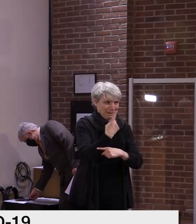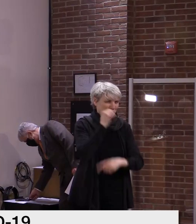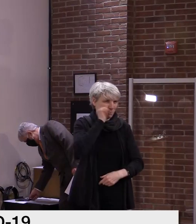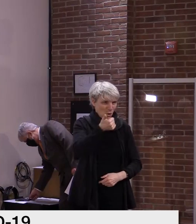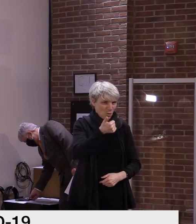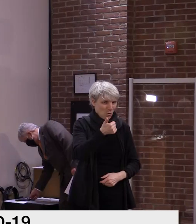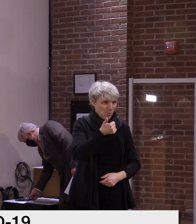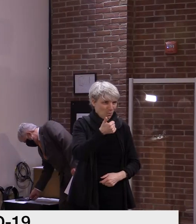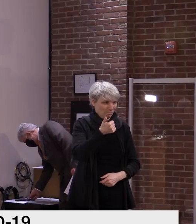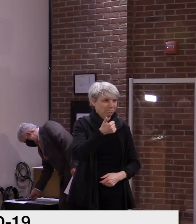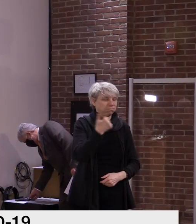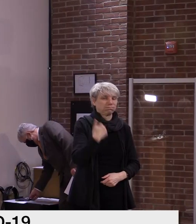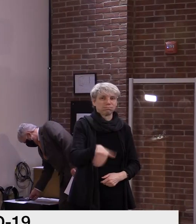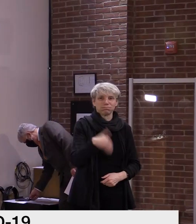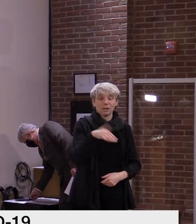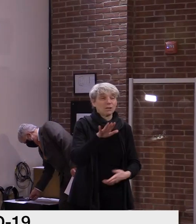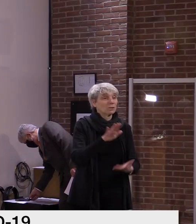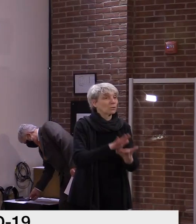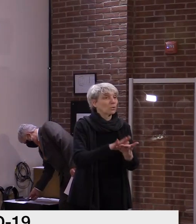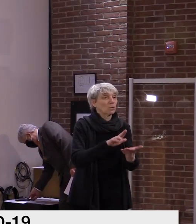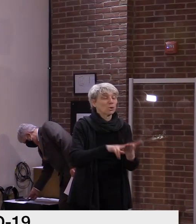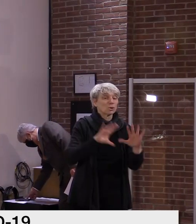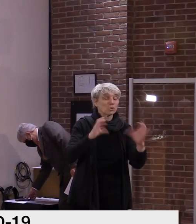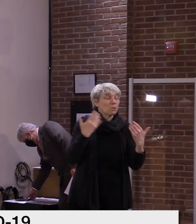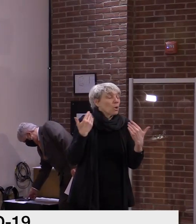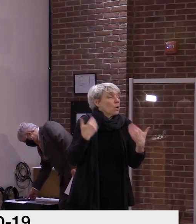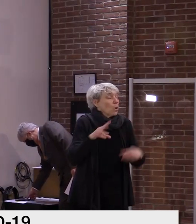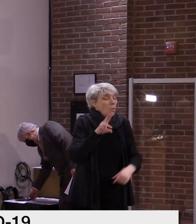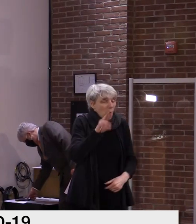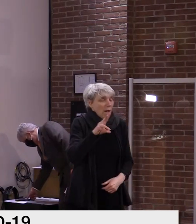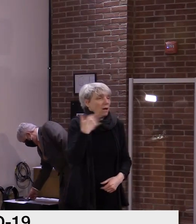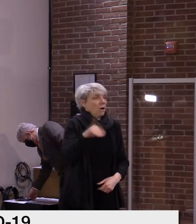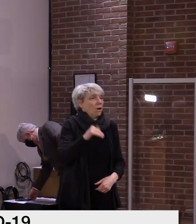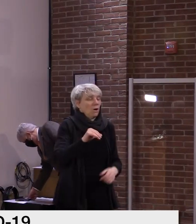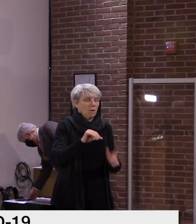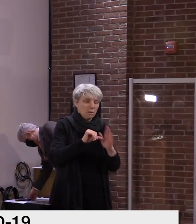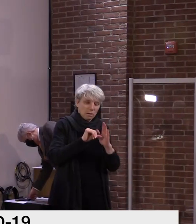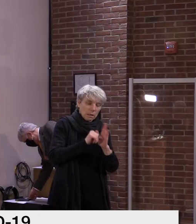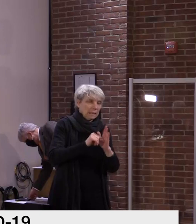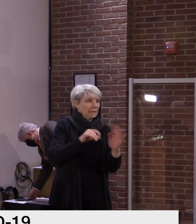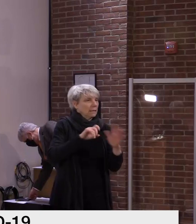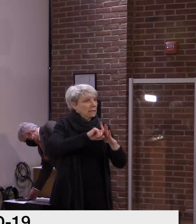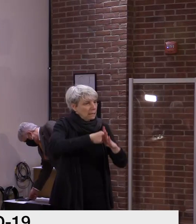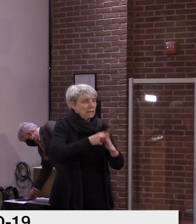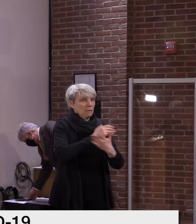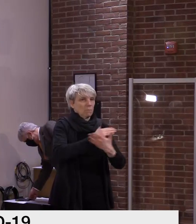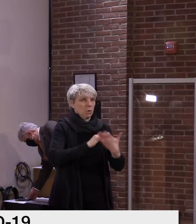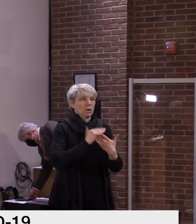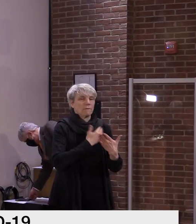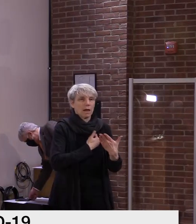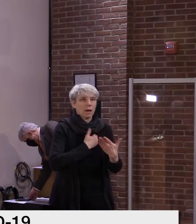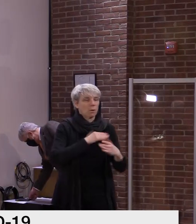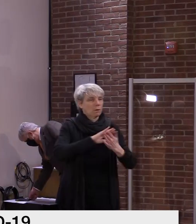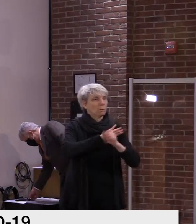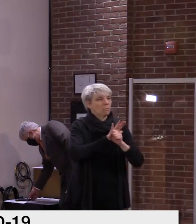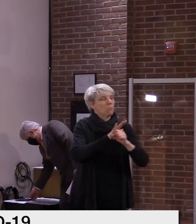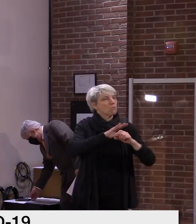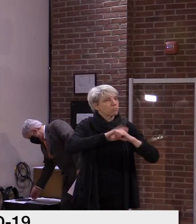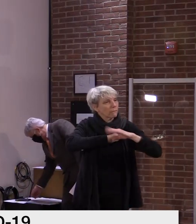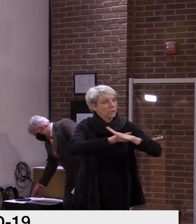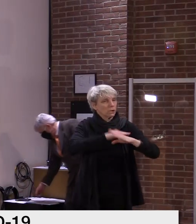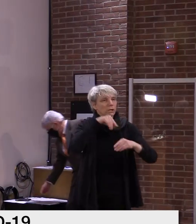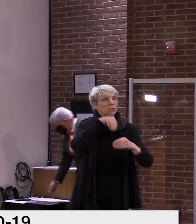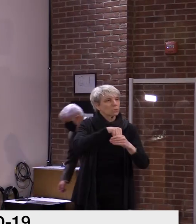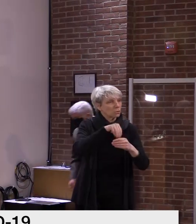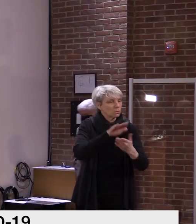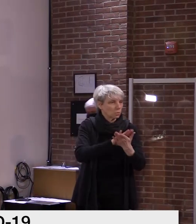tomorrow. Our school nurses play an invaluable role in our COVID-19 work in schools,